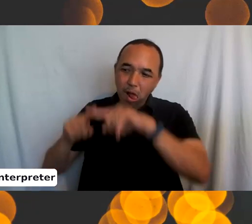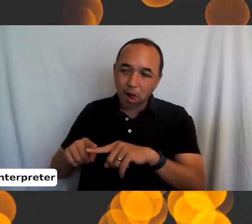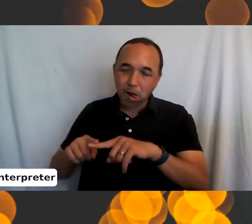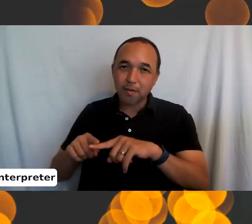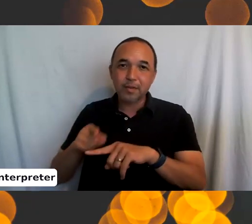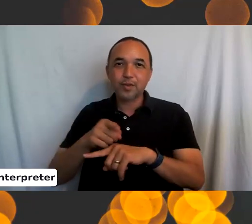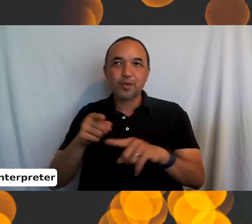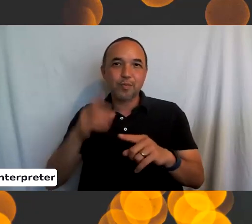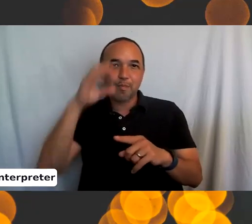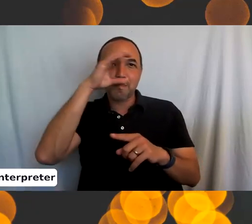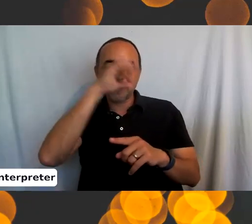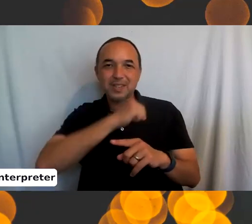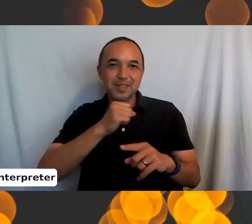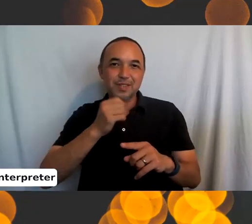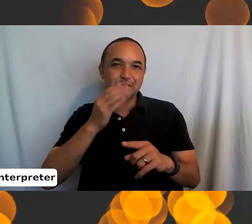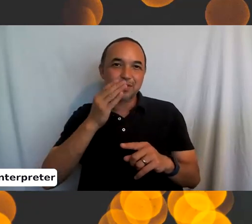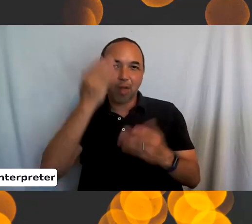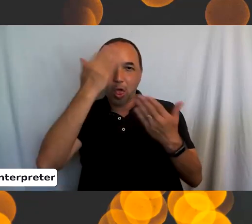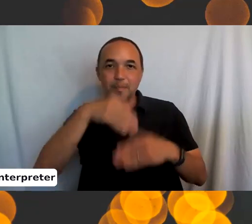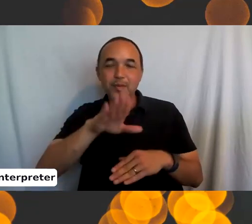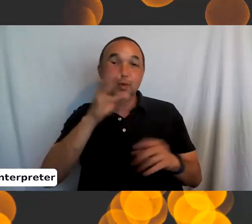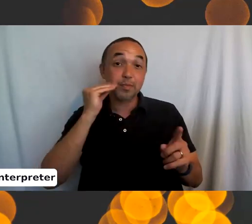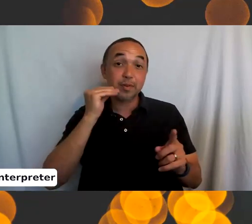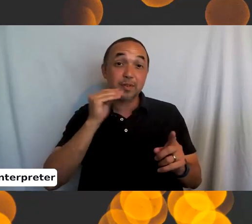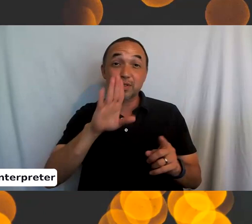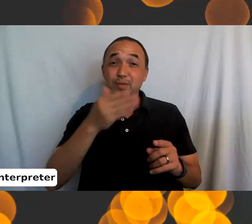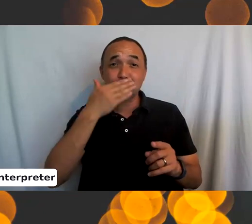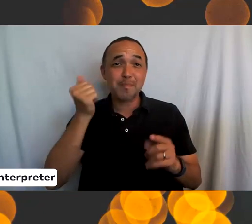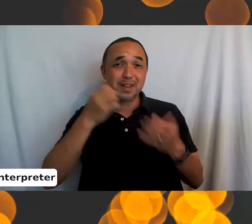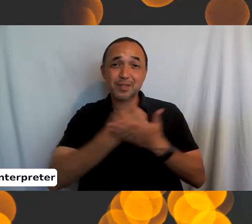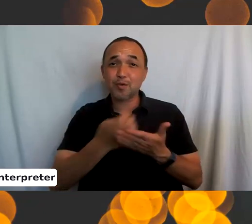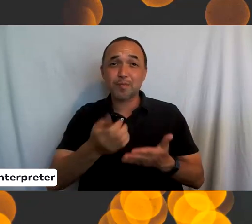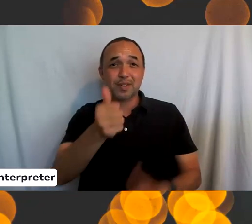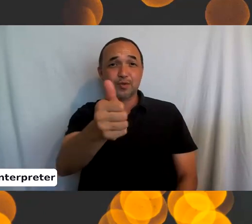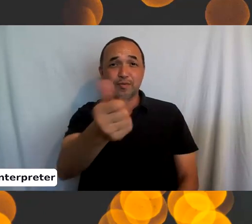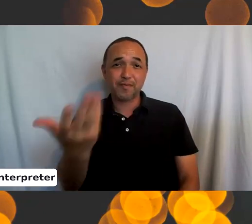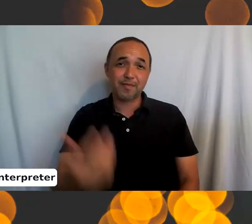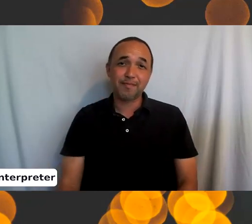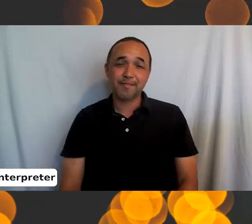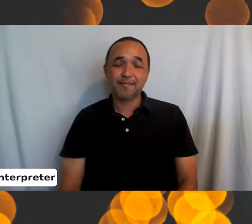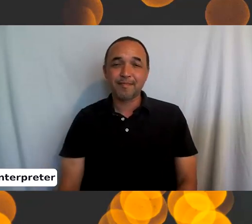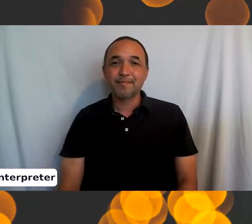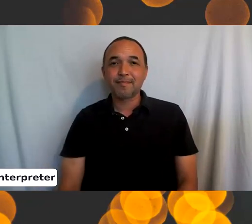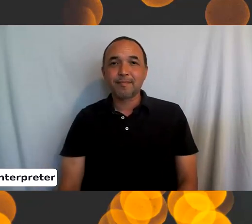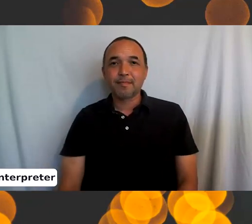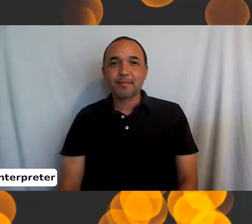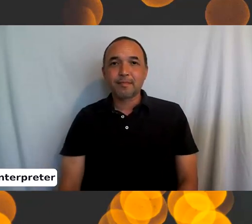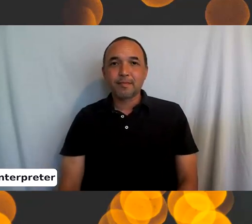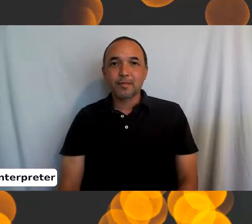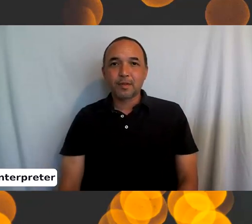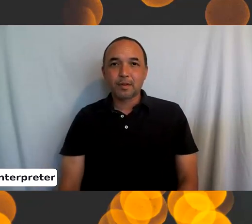what I mean? You want to pay attention. I think that the best equipment that you have is yourself. I think we get so caught up in trying